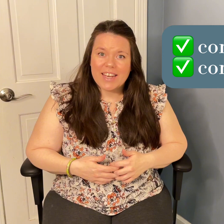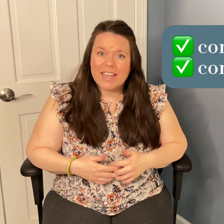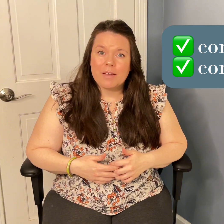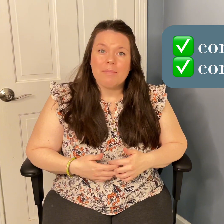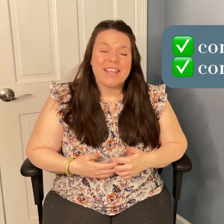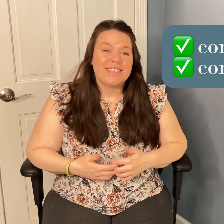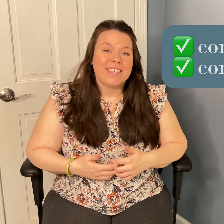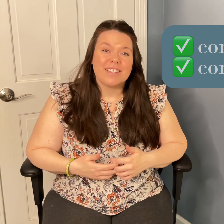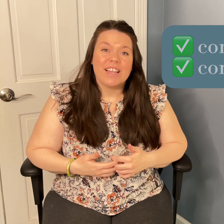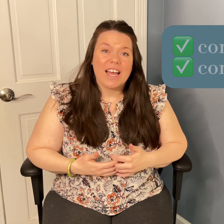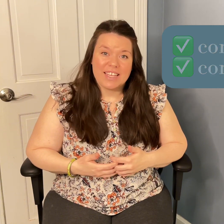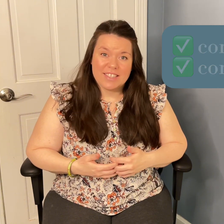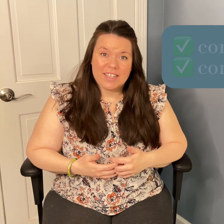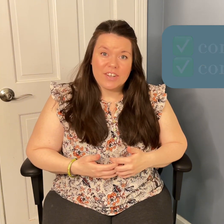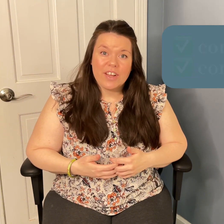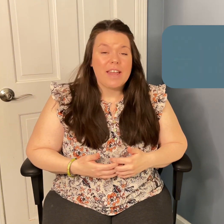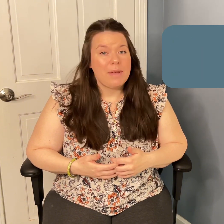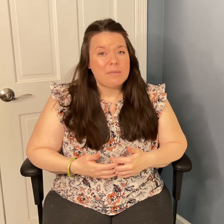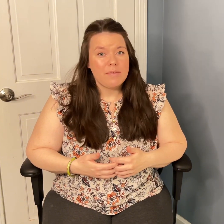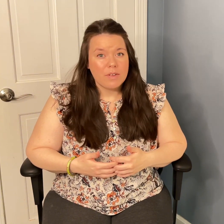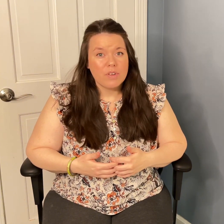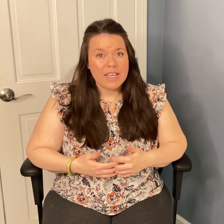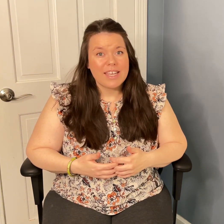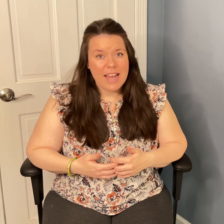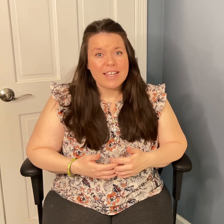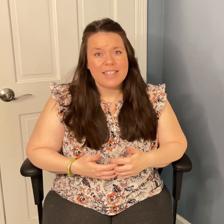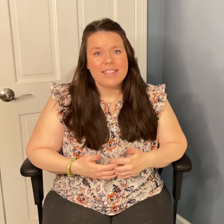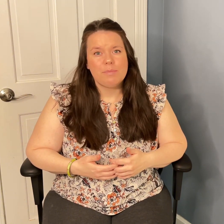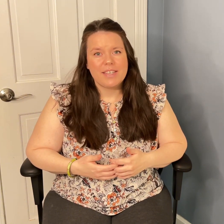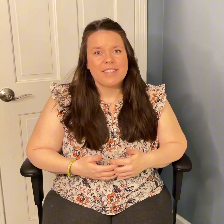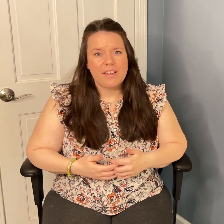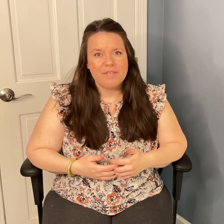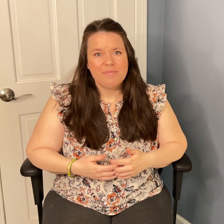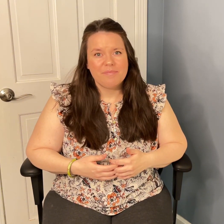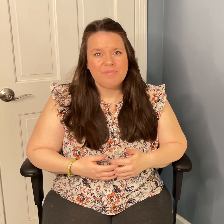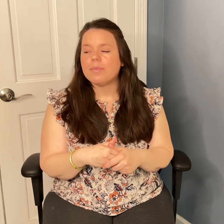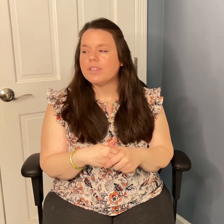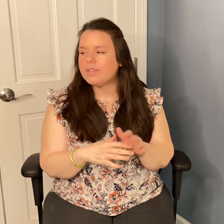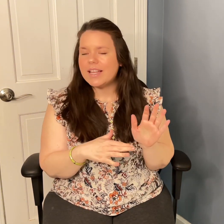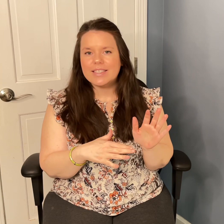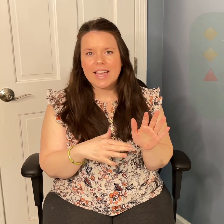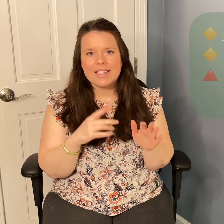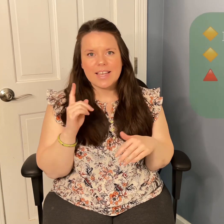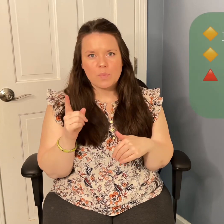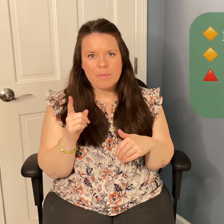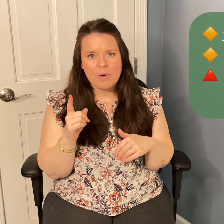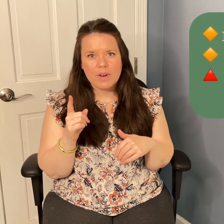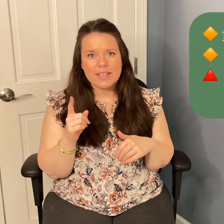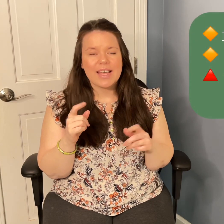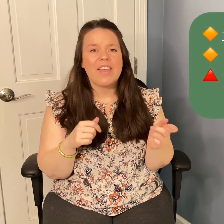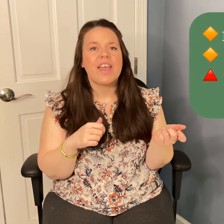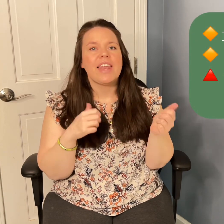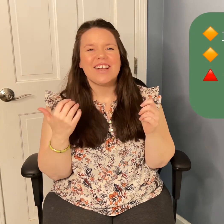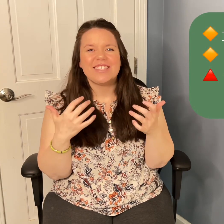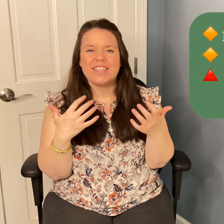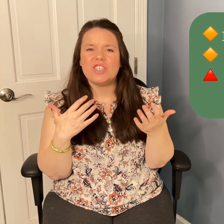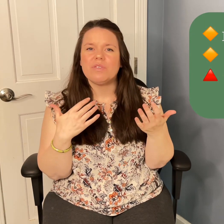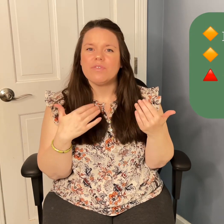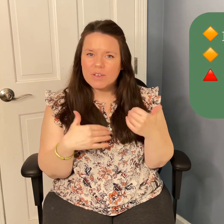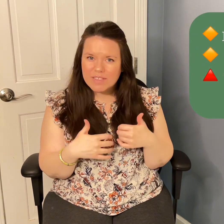signing makes things a lot easier and makes me feel really connected to my son. So 10 signs and 1 bonus, and then I'll teach you a few things